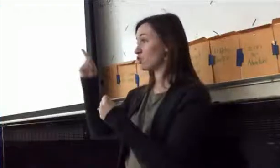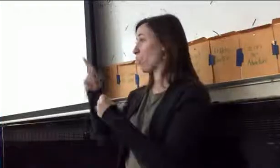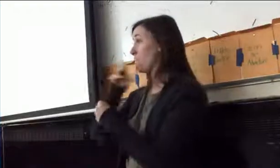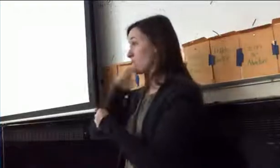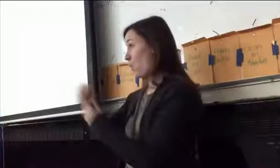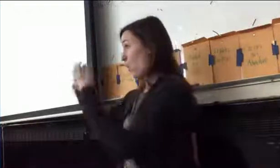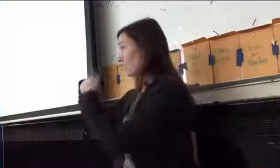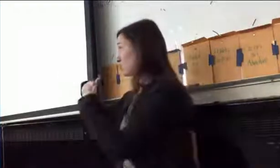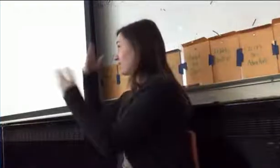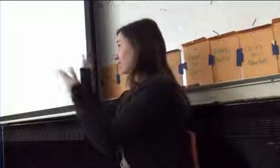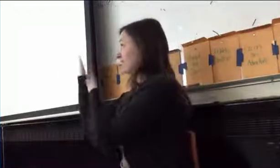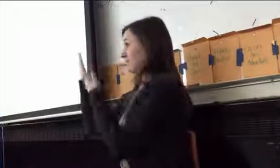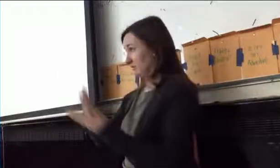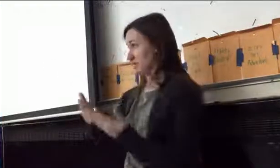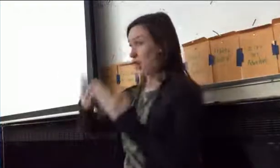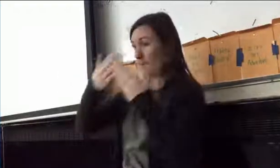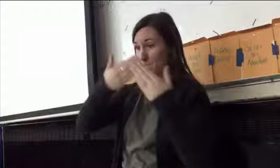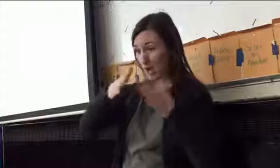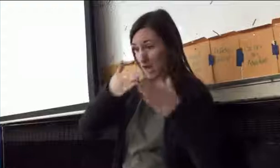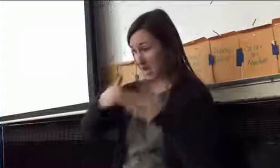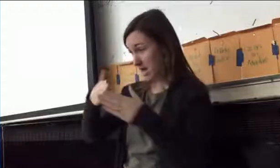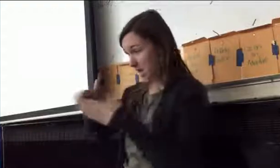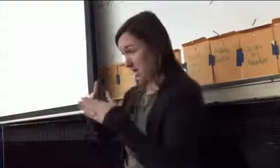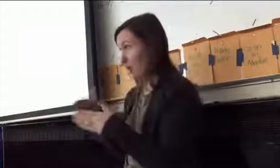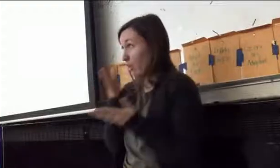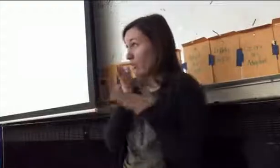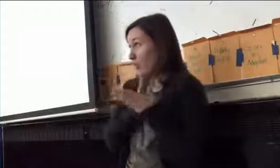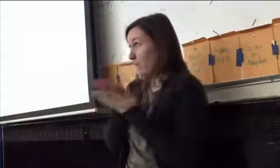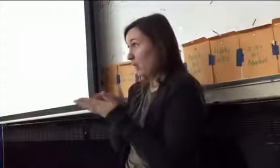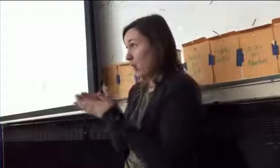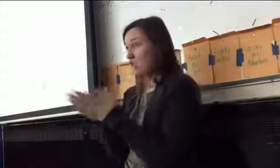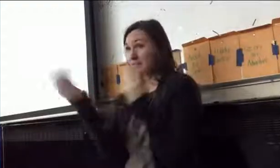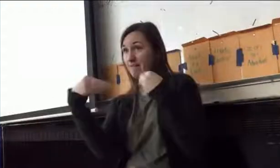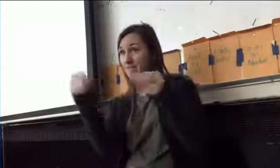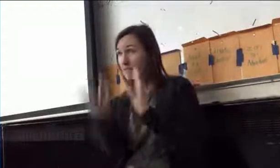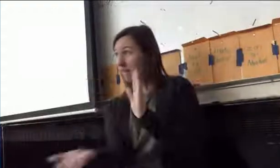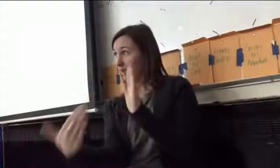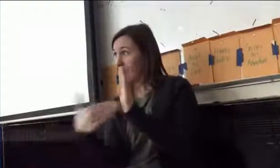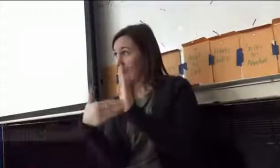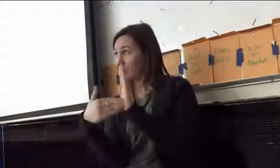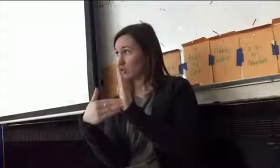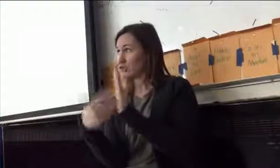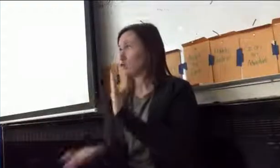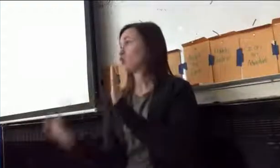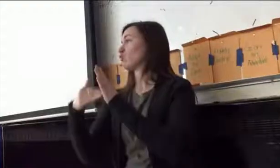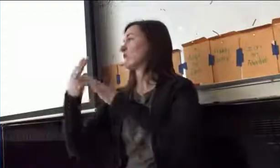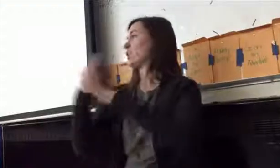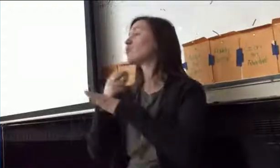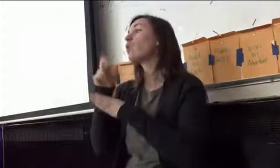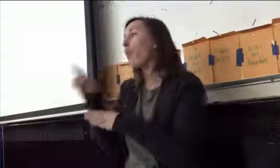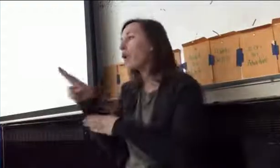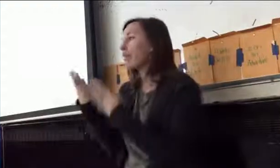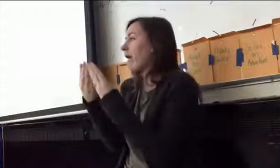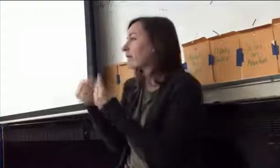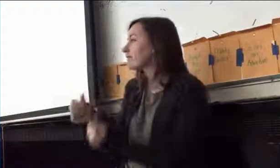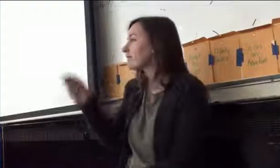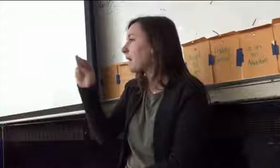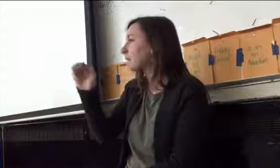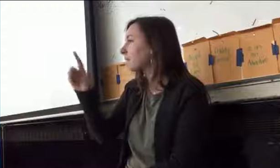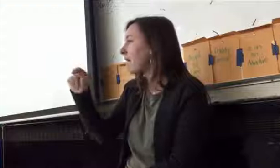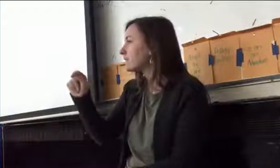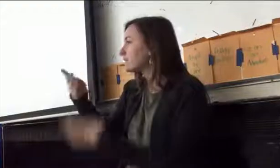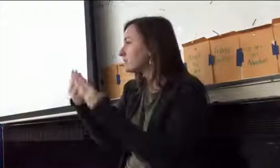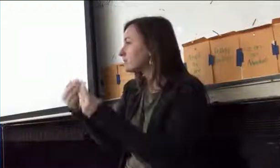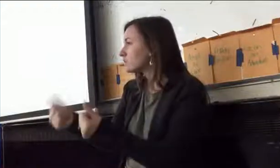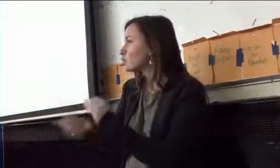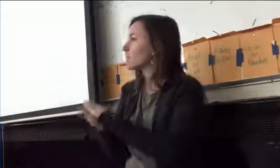can reuse, take that stuff, sell it to somebody, and they can reuse those parts. Or they could possibly melt it down. In particular, in